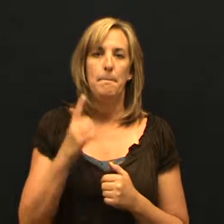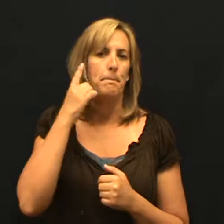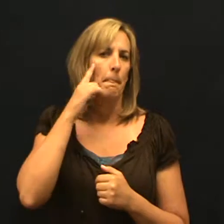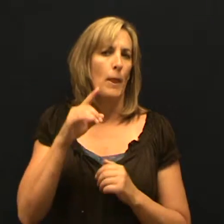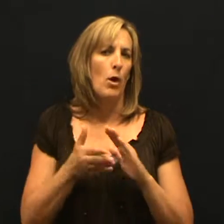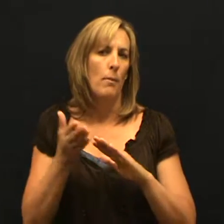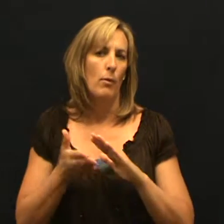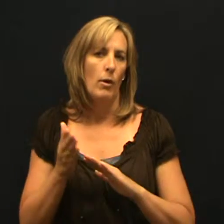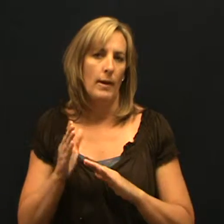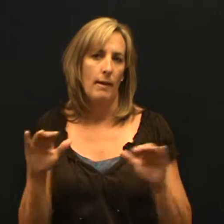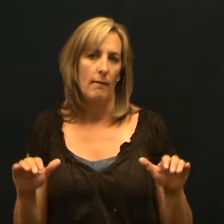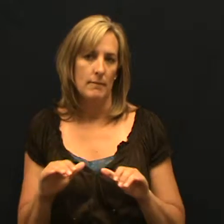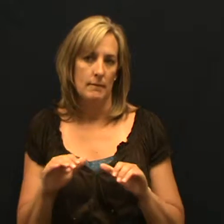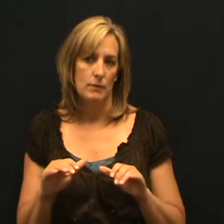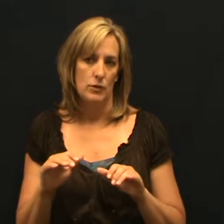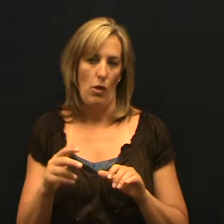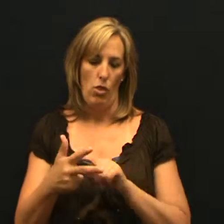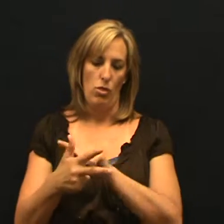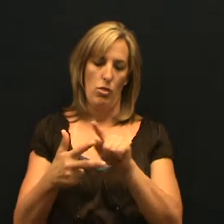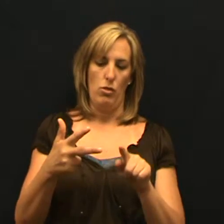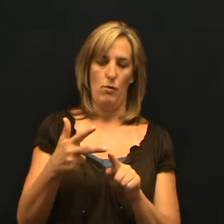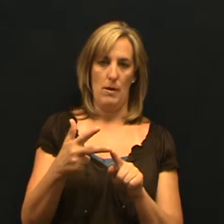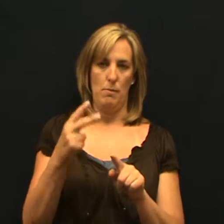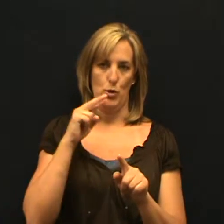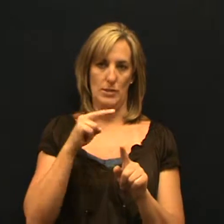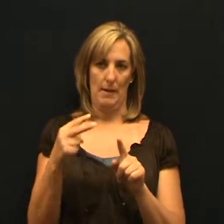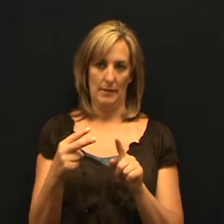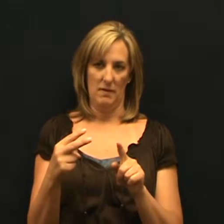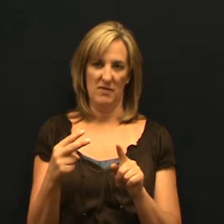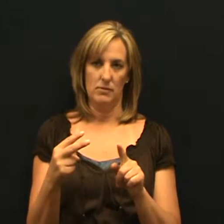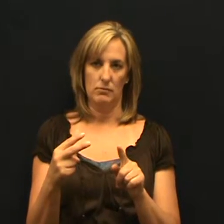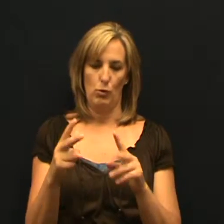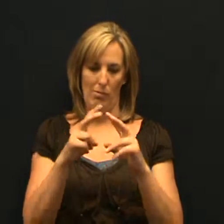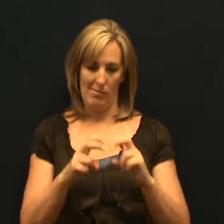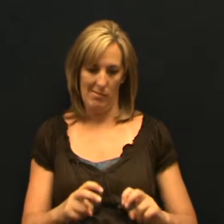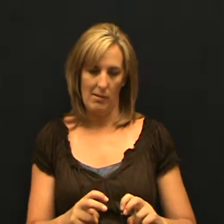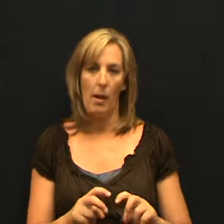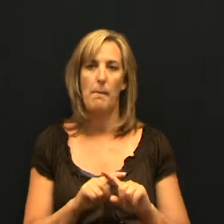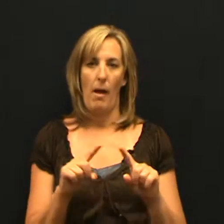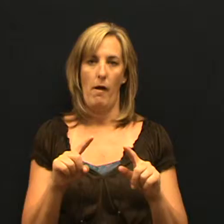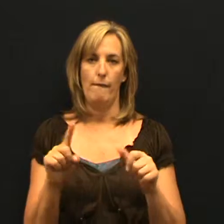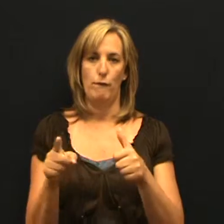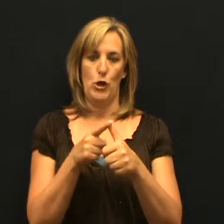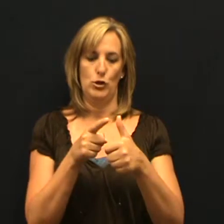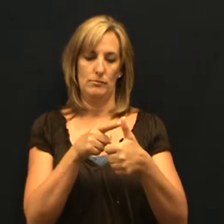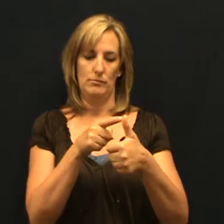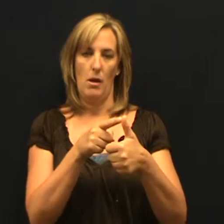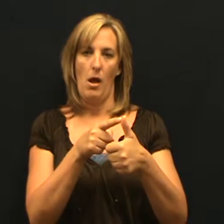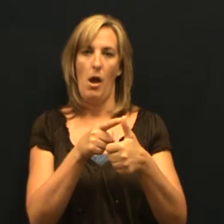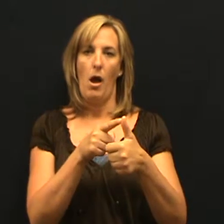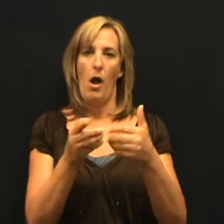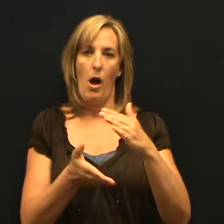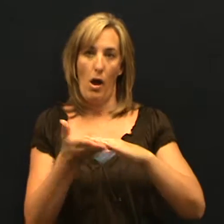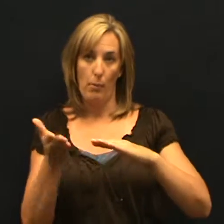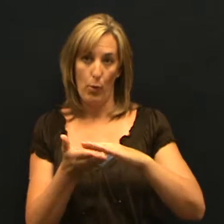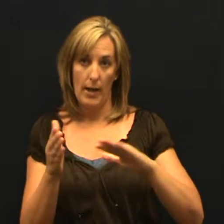the three perspectives here. Operating activities are the cash inflows and outflows that relate to revenues and